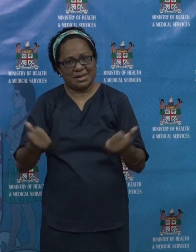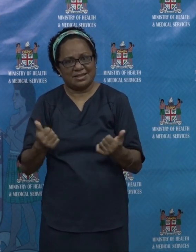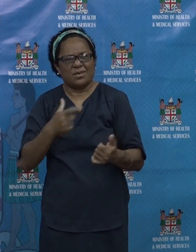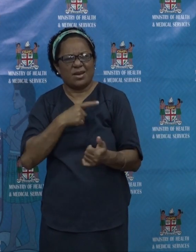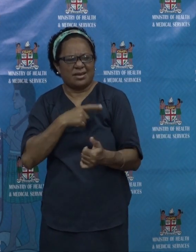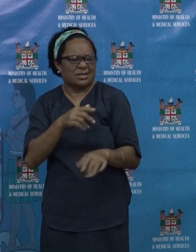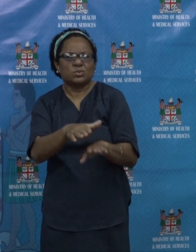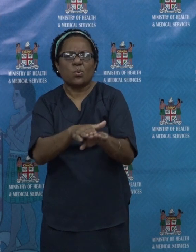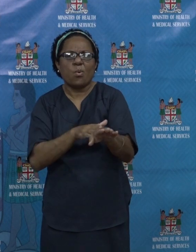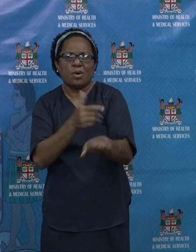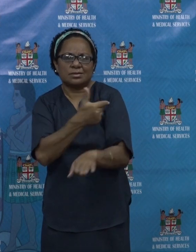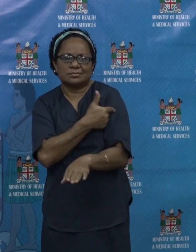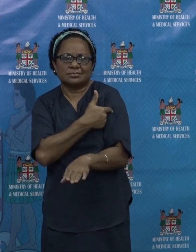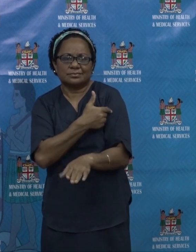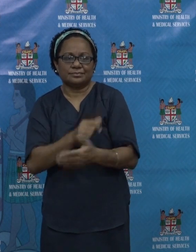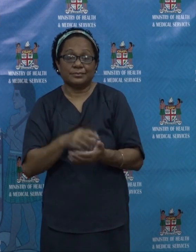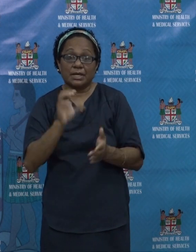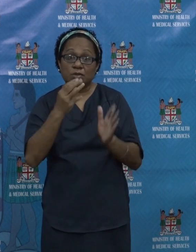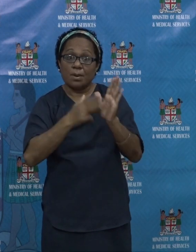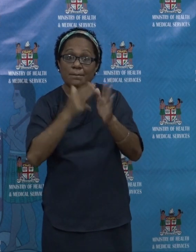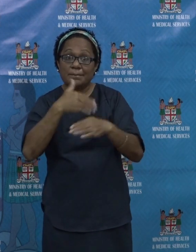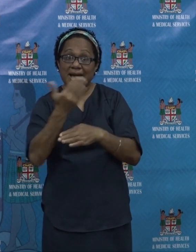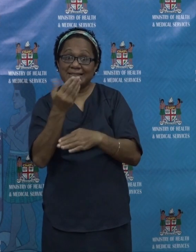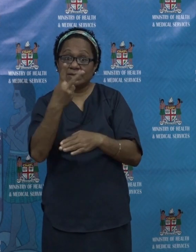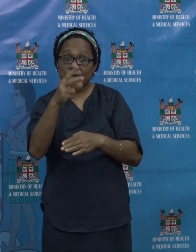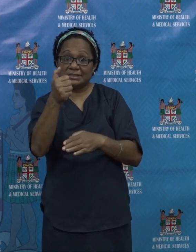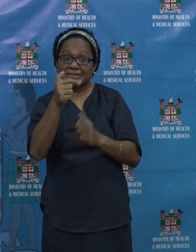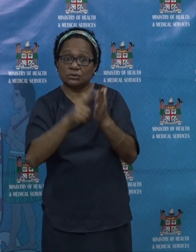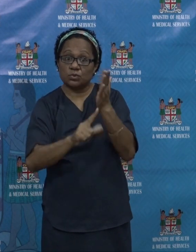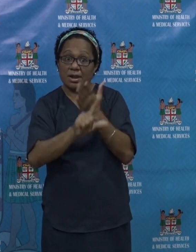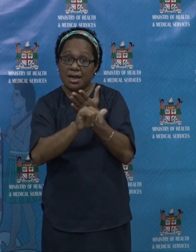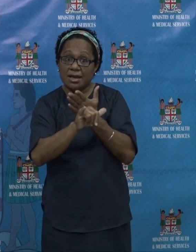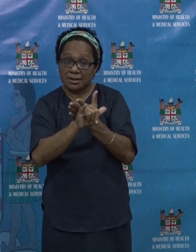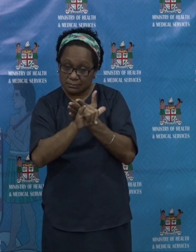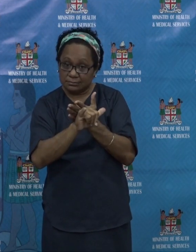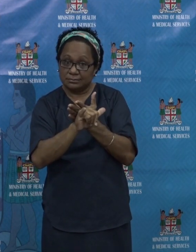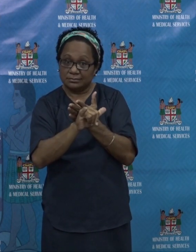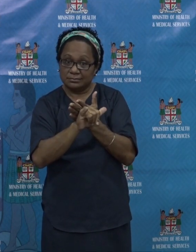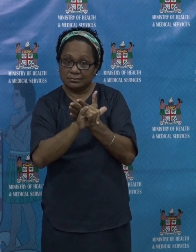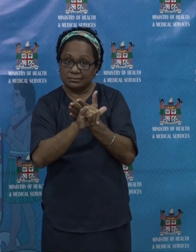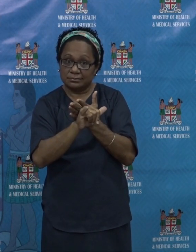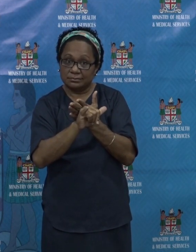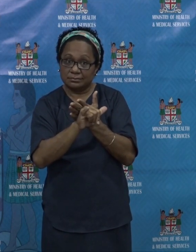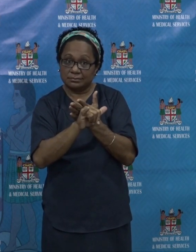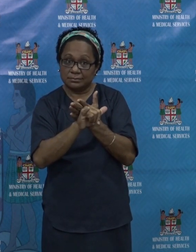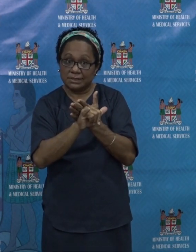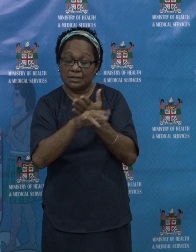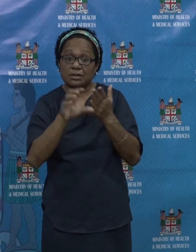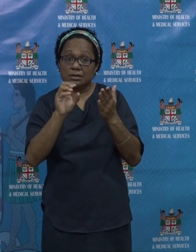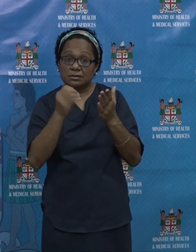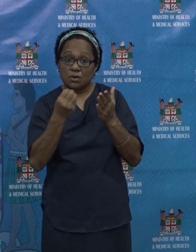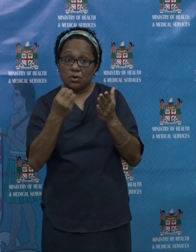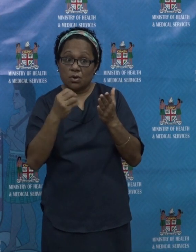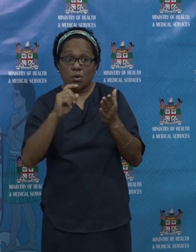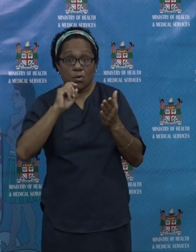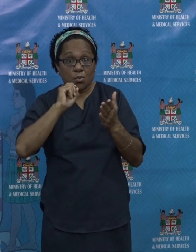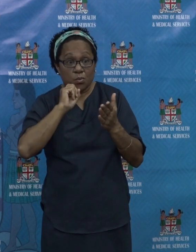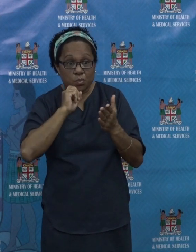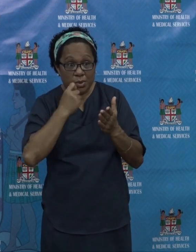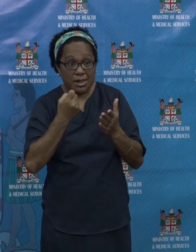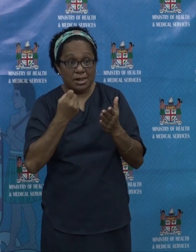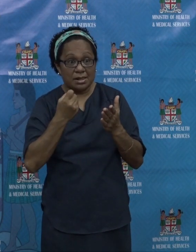Therefore, as of Monday, the 26th of July, the following measures will be implemented and strengthened.